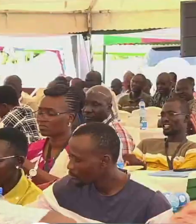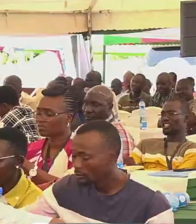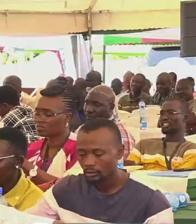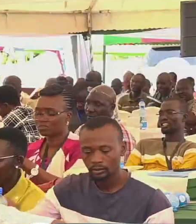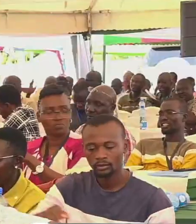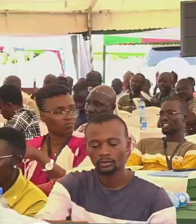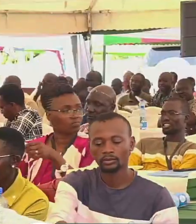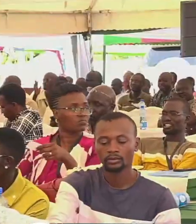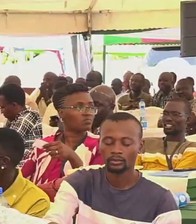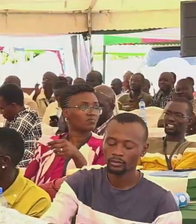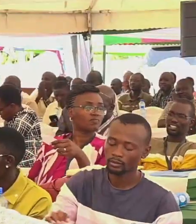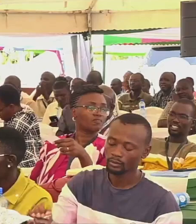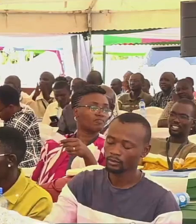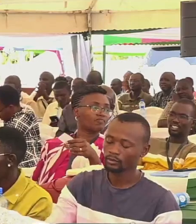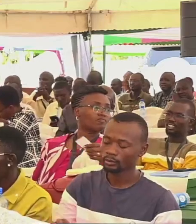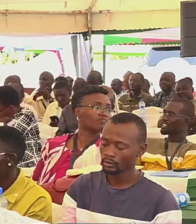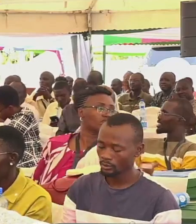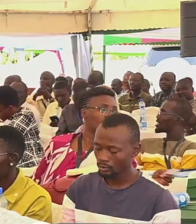wabariki.